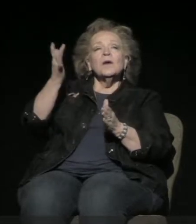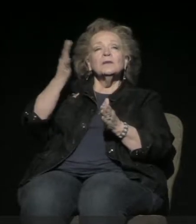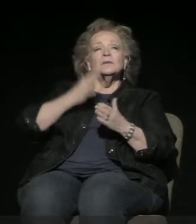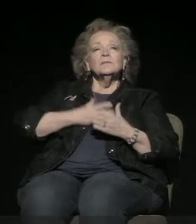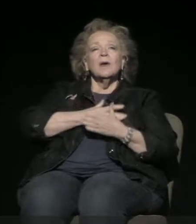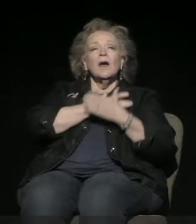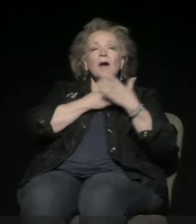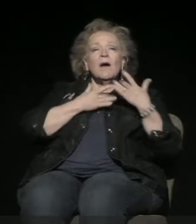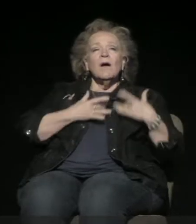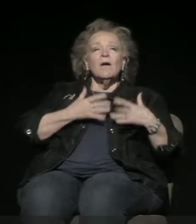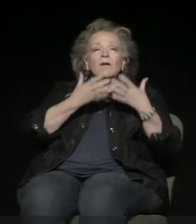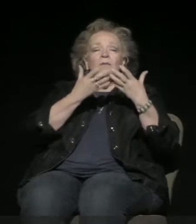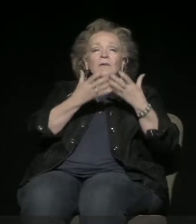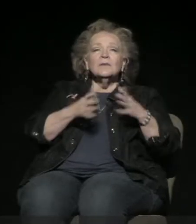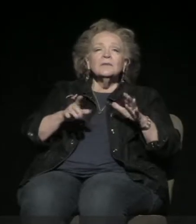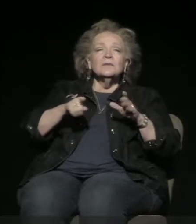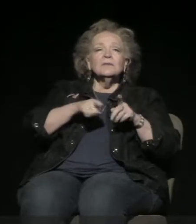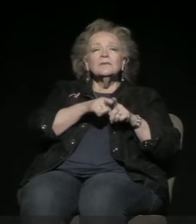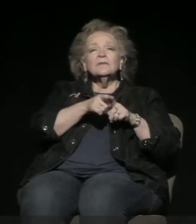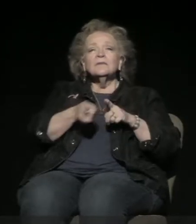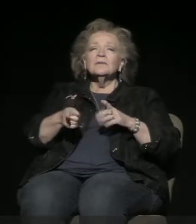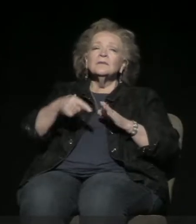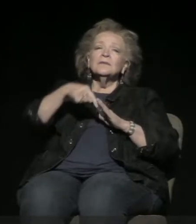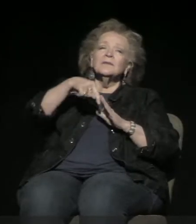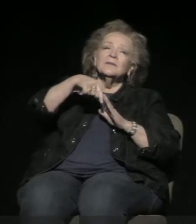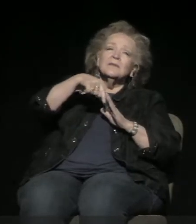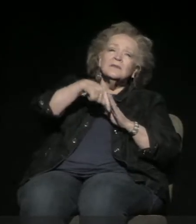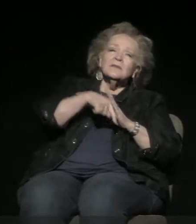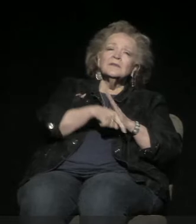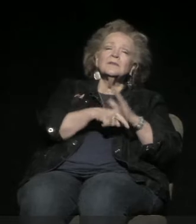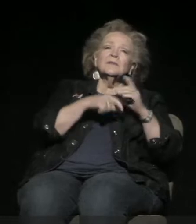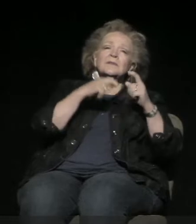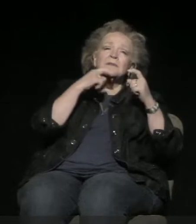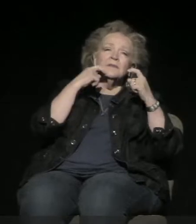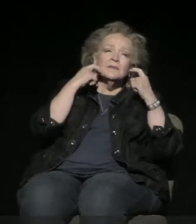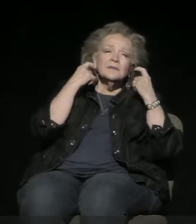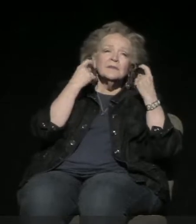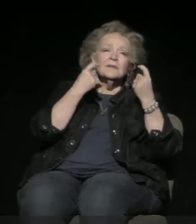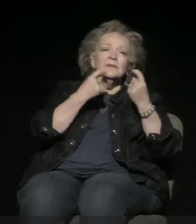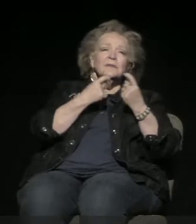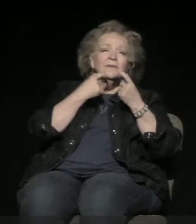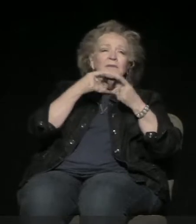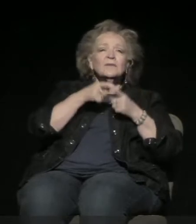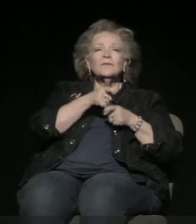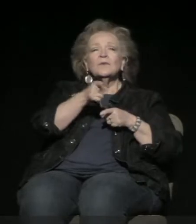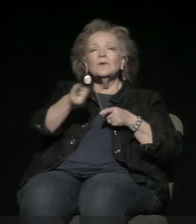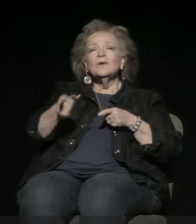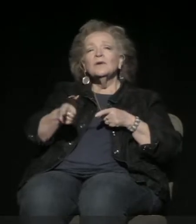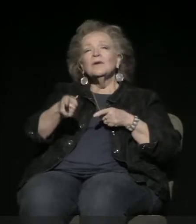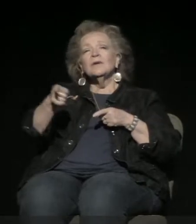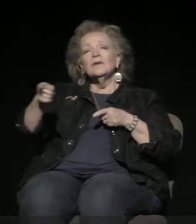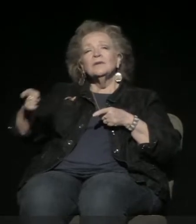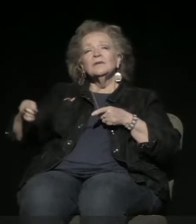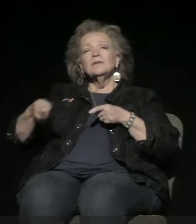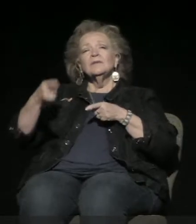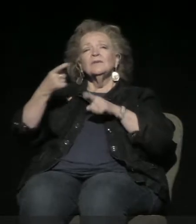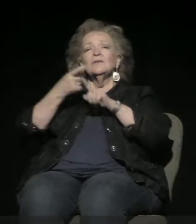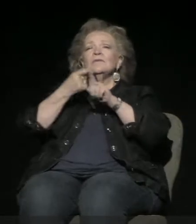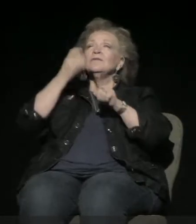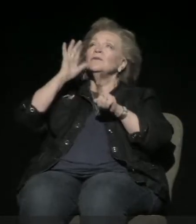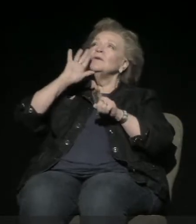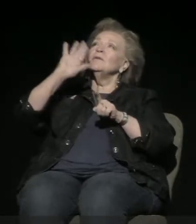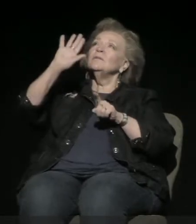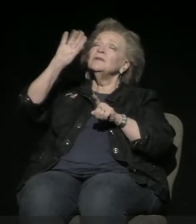Was Lost Tangled Deep In Sin Wandering Far From